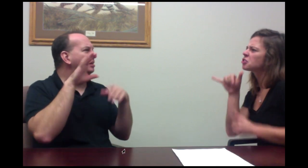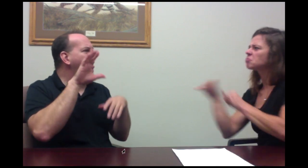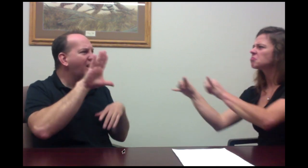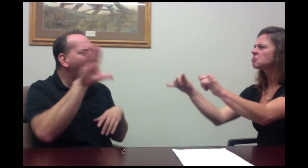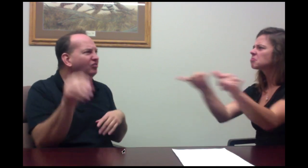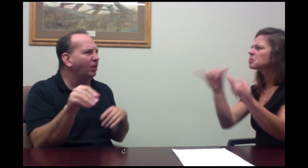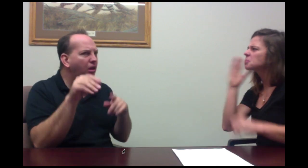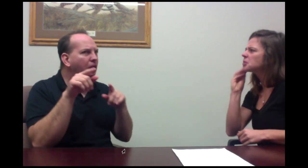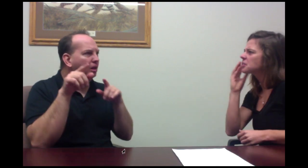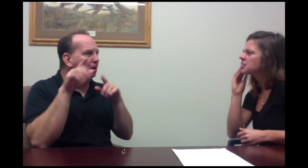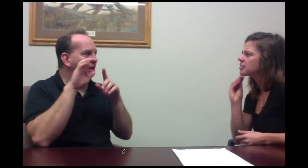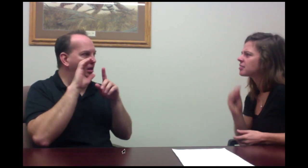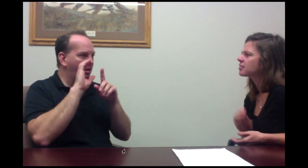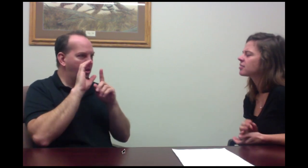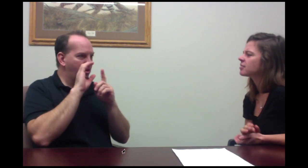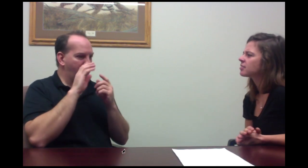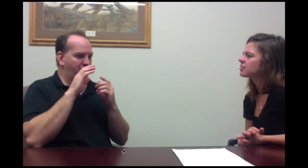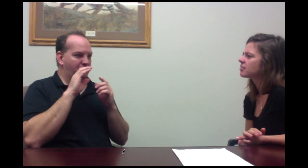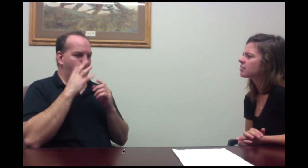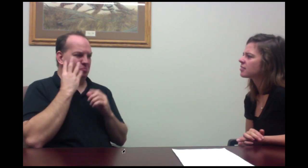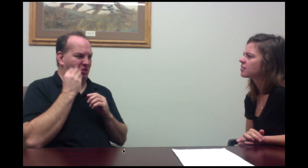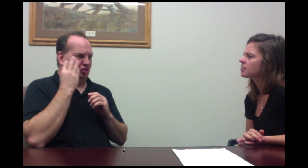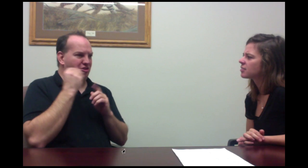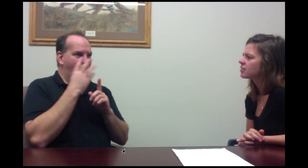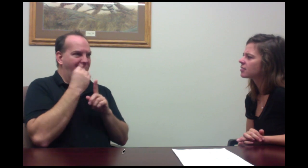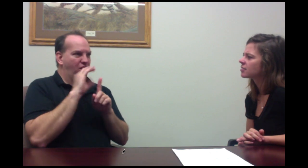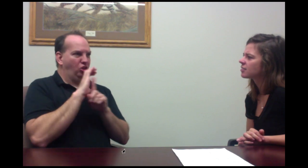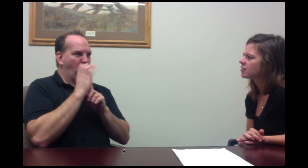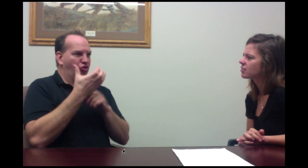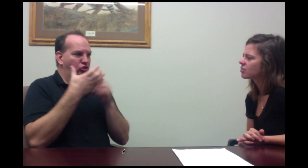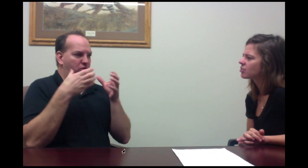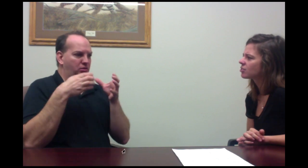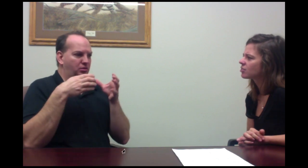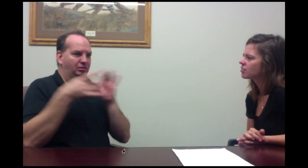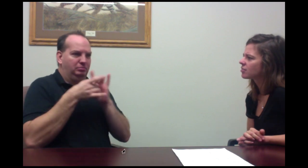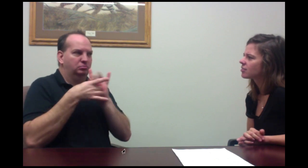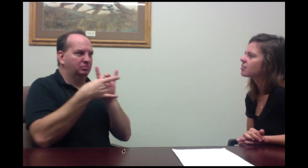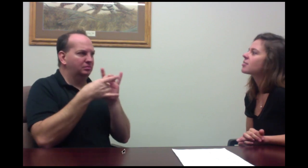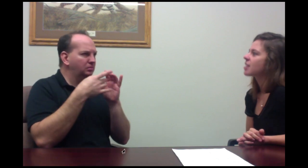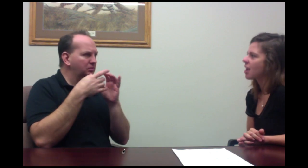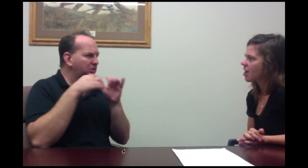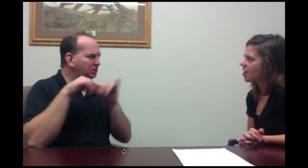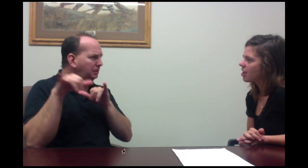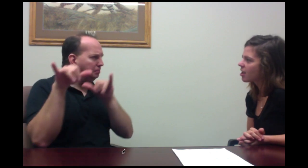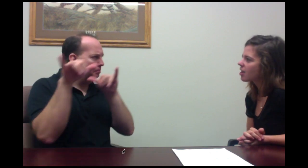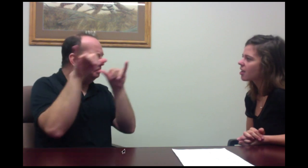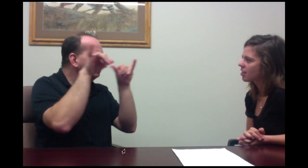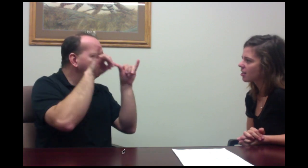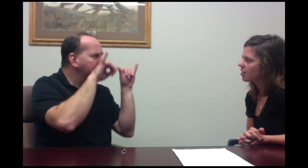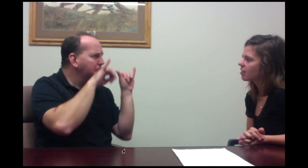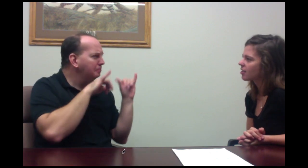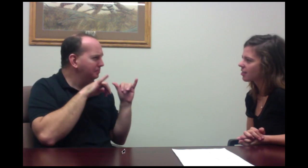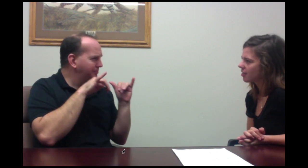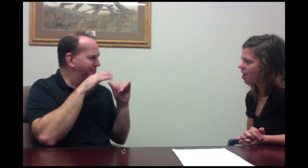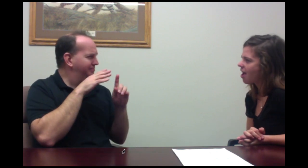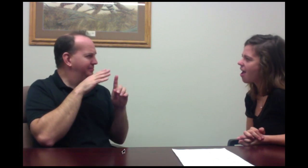America, all the experiences of that culture expressed by the deaf are all the same. It doesn't matter